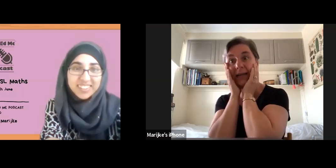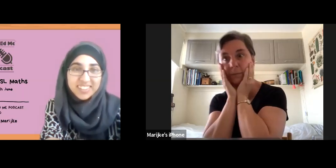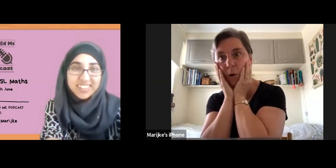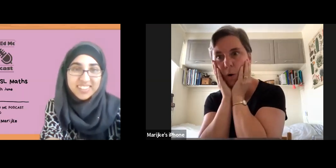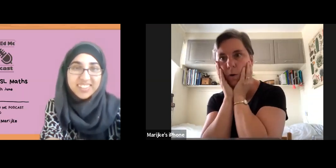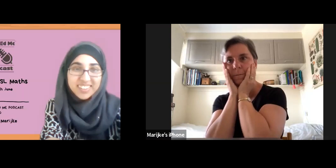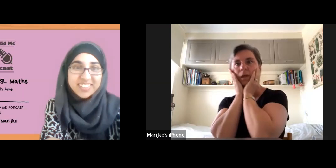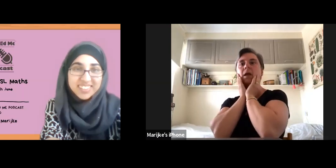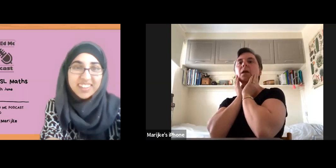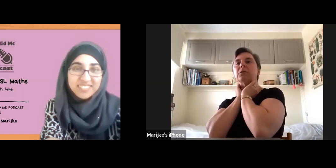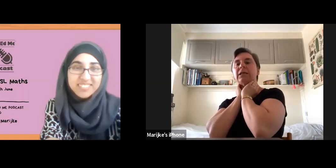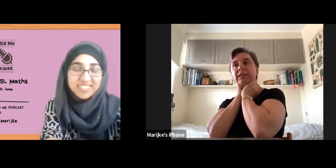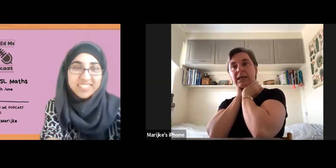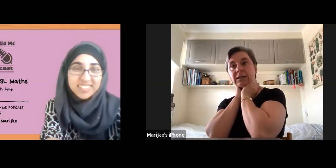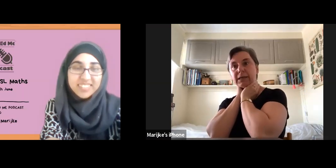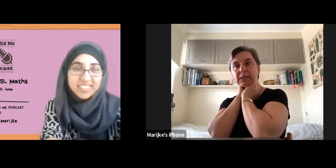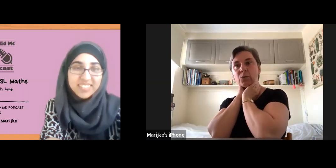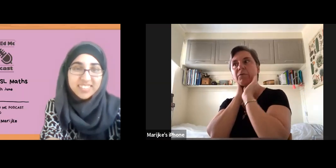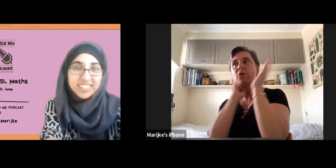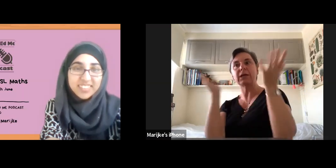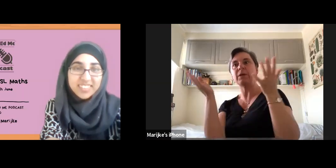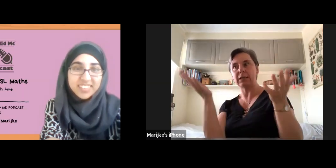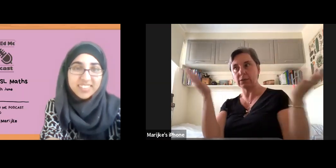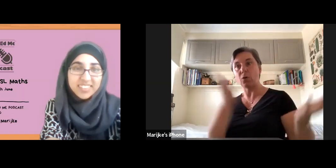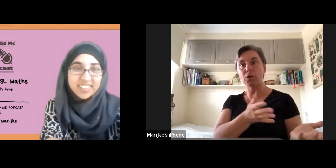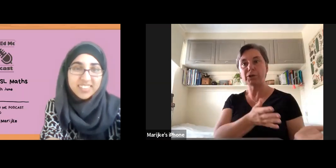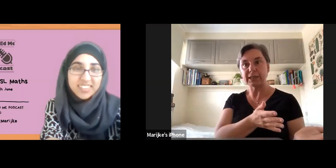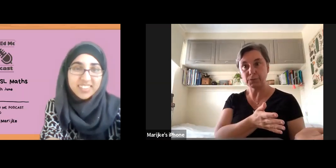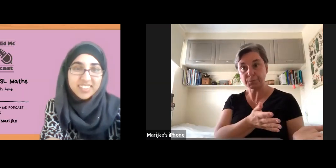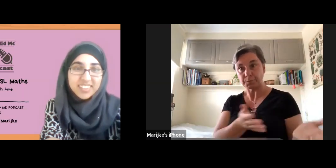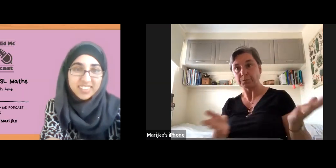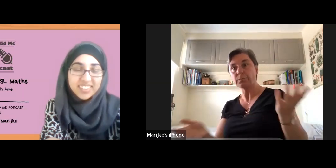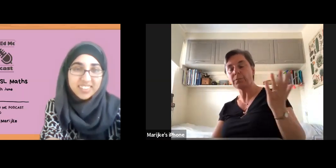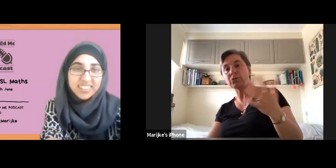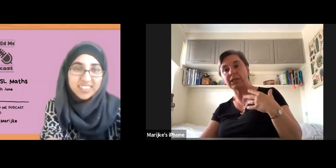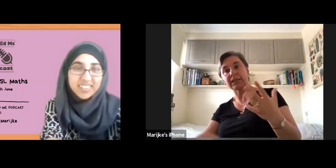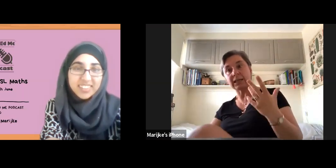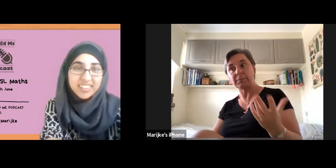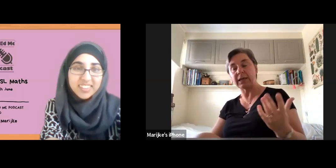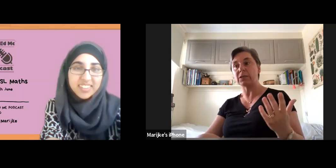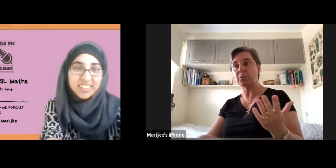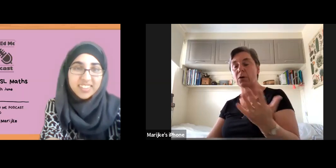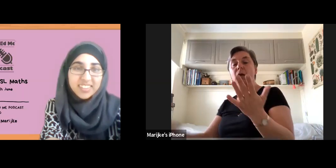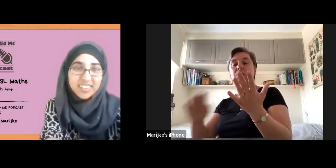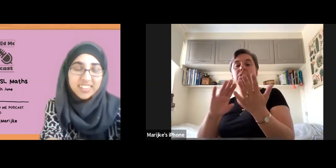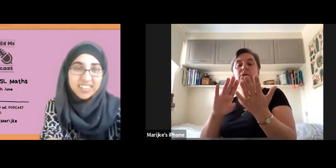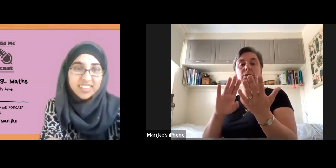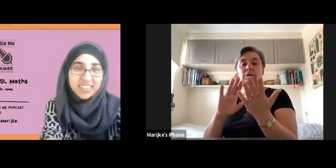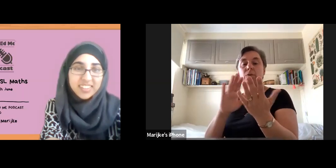any more? Yeah. So then I started making some more. Of course, then we had the whole lockdown. So then I started making some more. So the ones